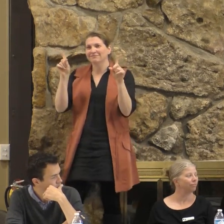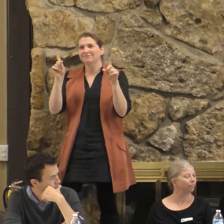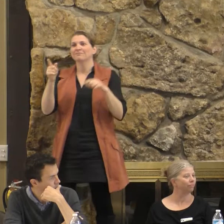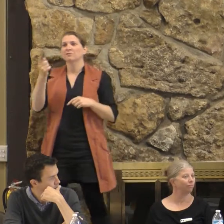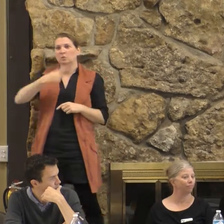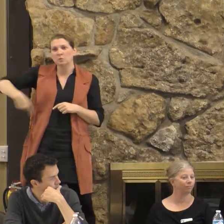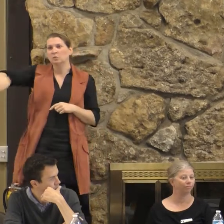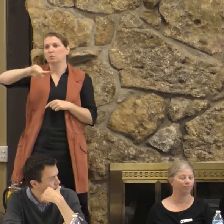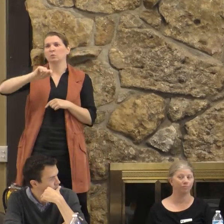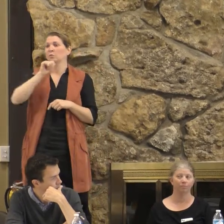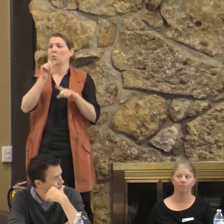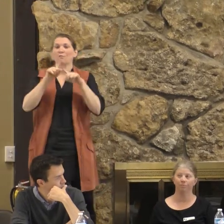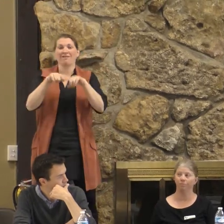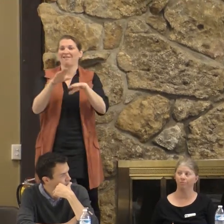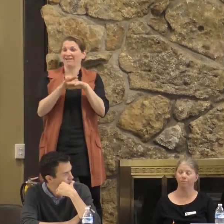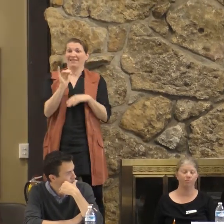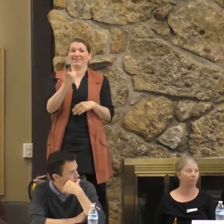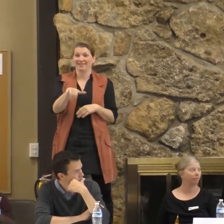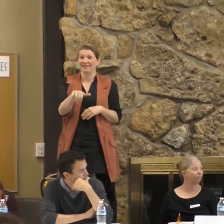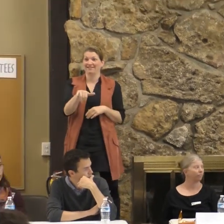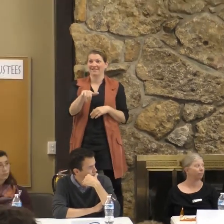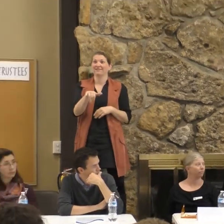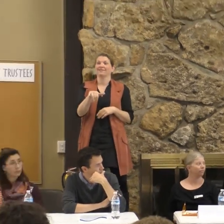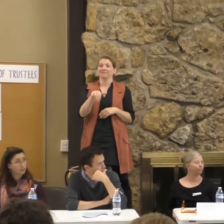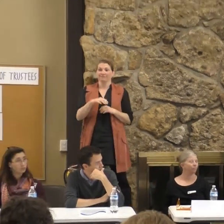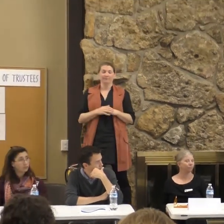Right. So we have time for each of you to go through,